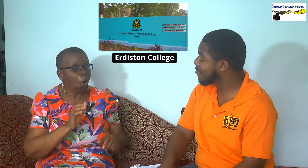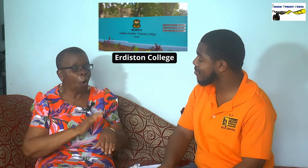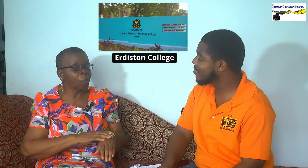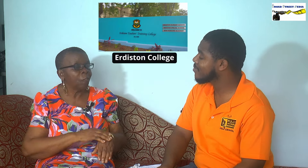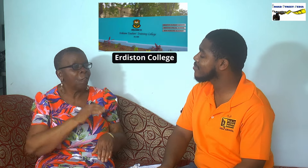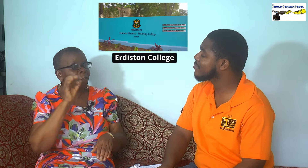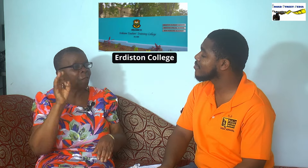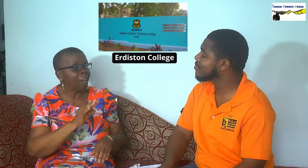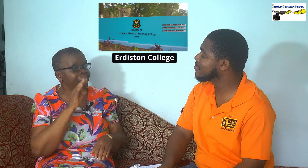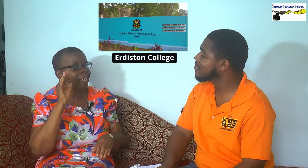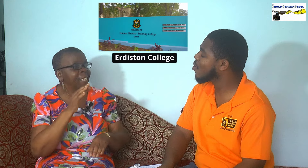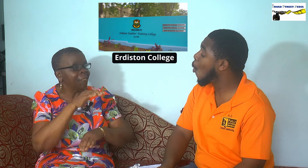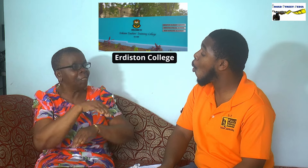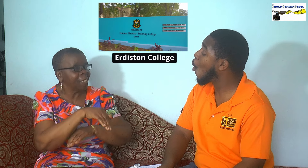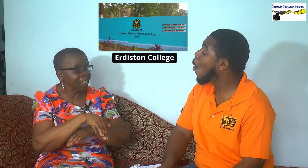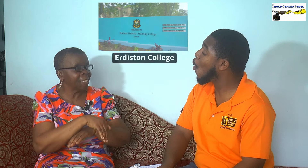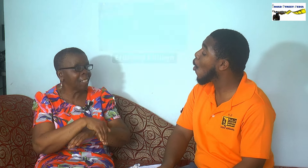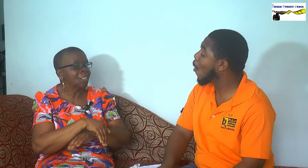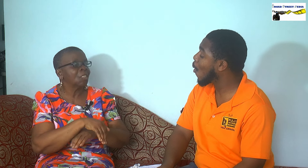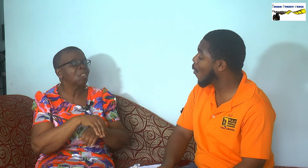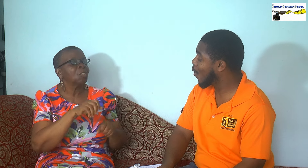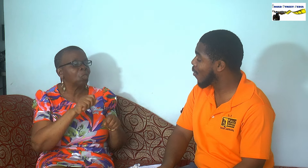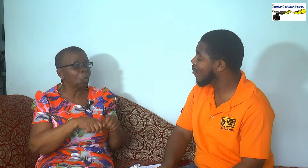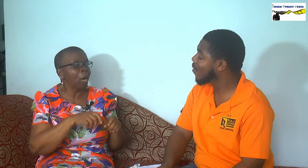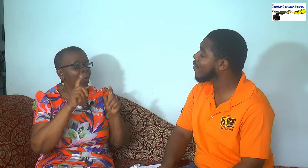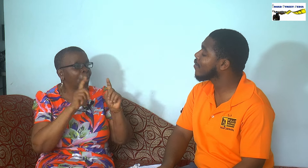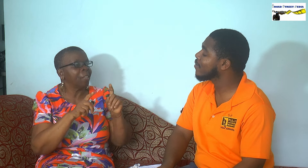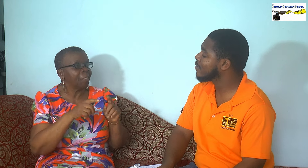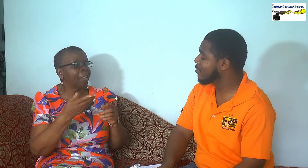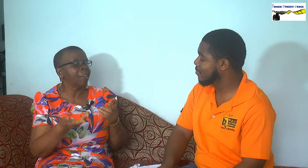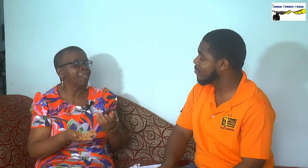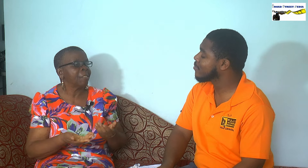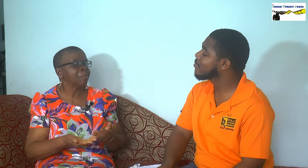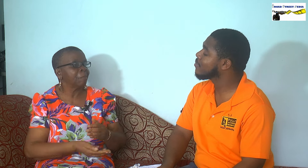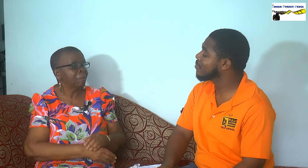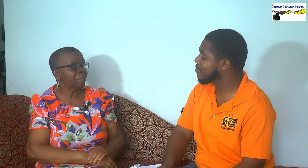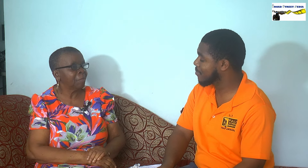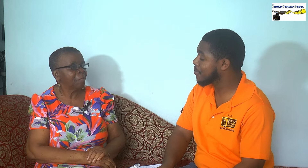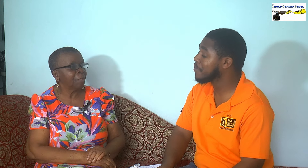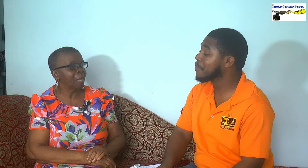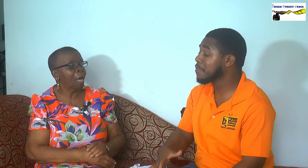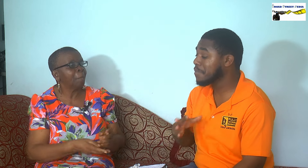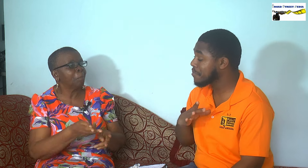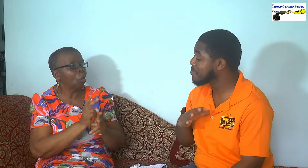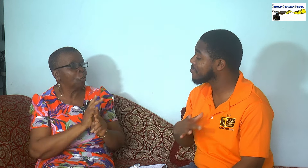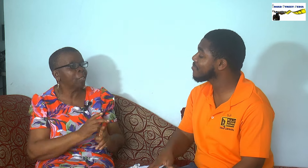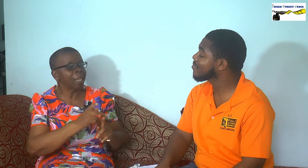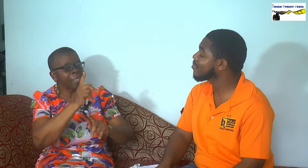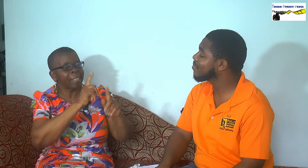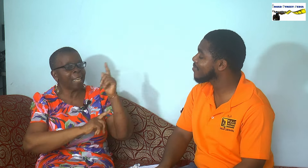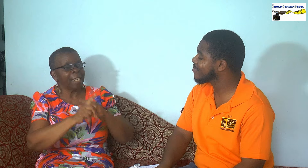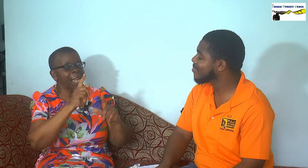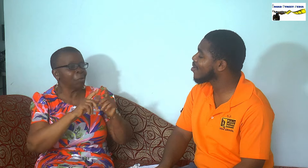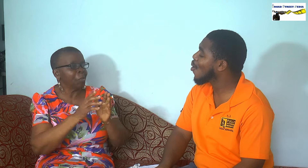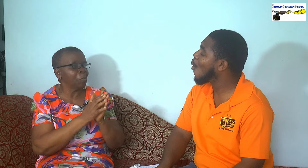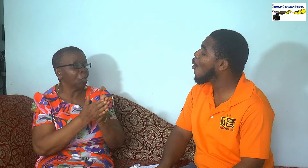on Friday evenings. So I went there and borrowed a sign language book.